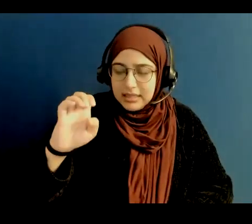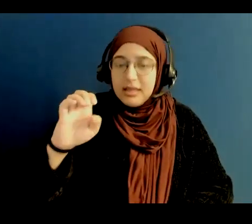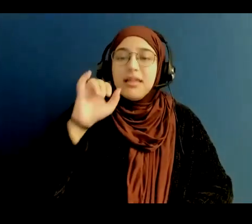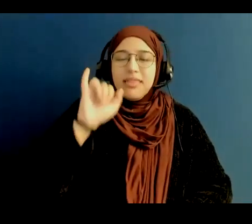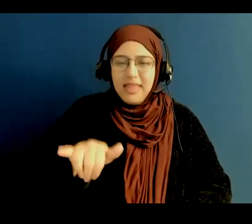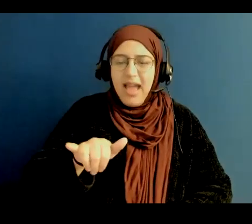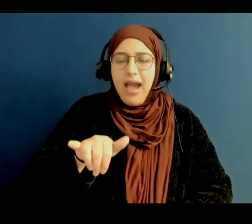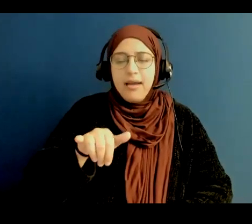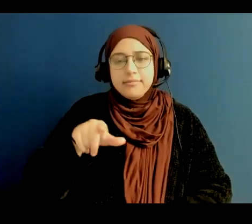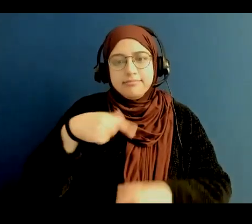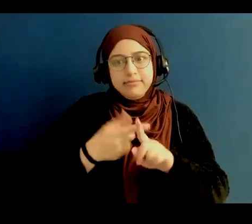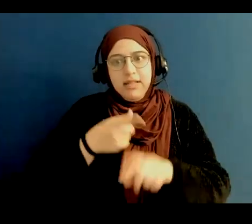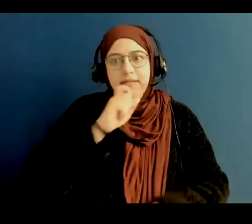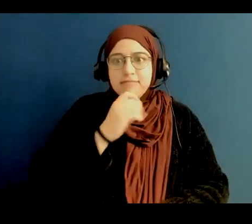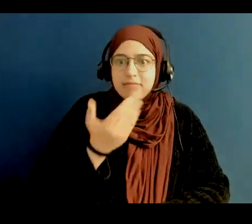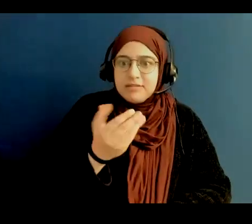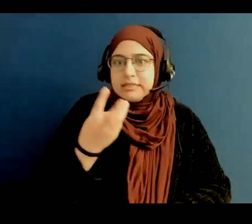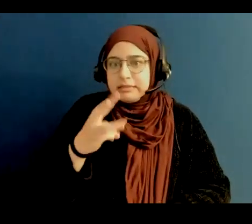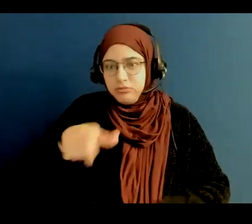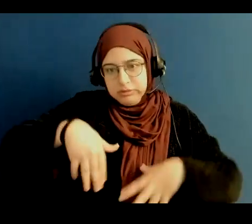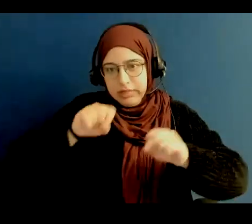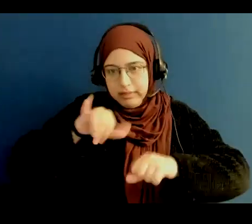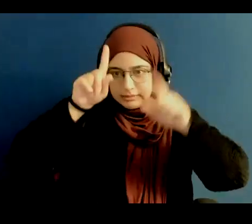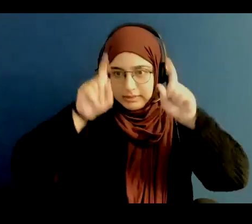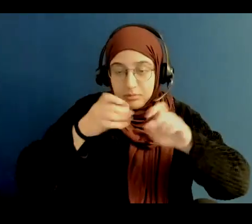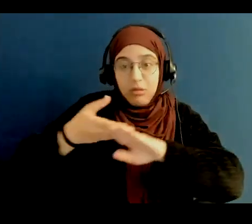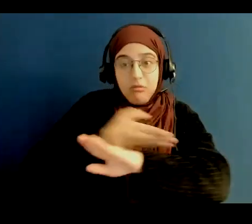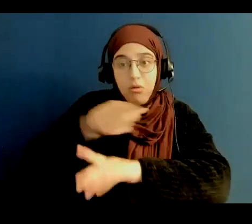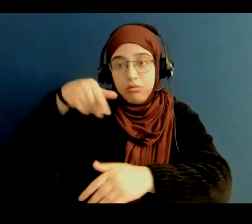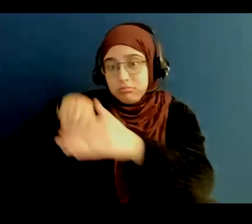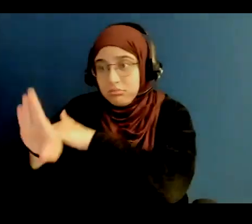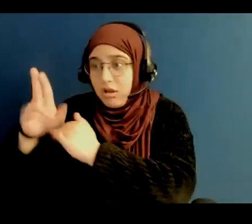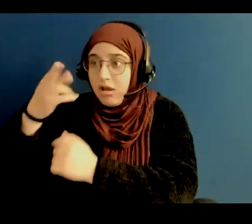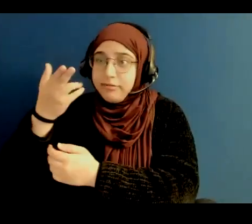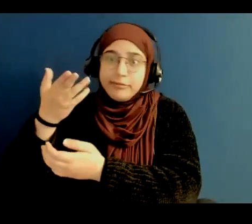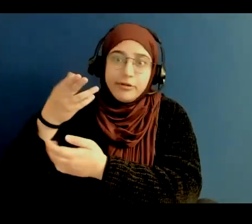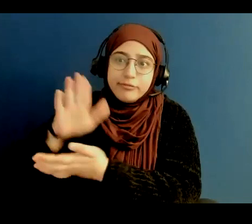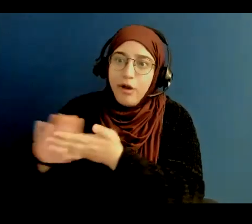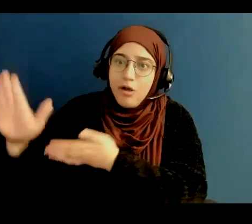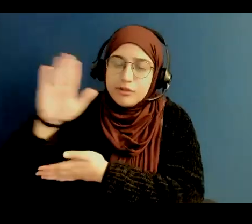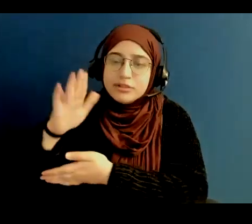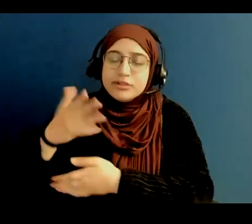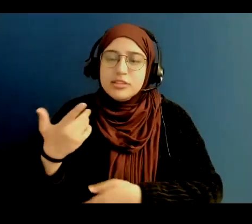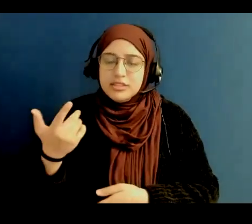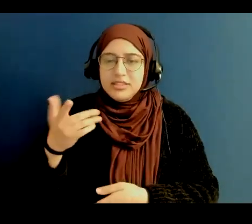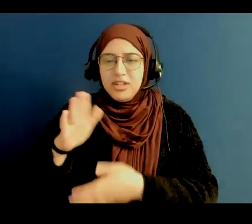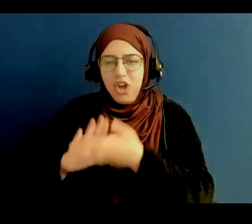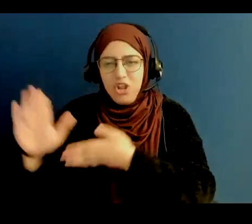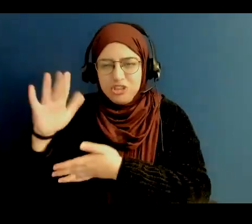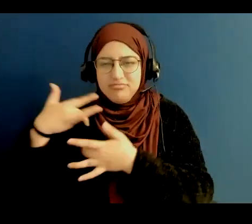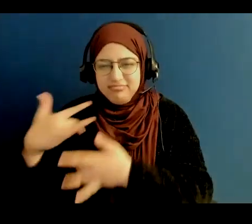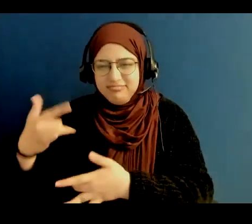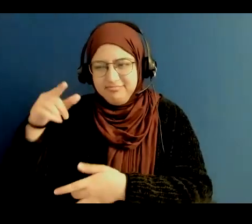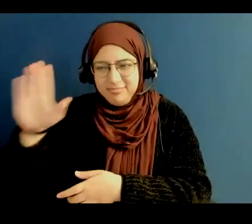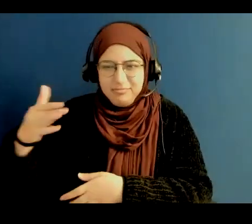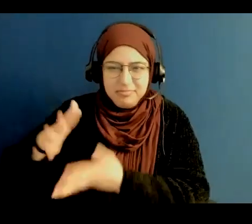go to college or high school, let's say, college is probably university in Canada and America and those countries, right?